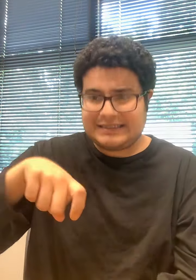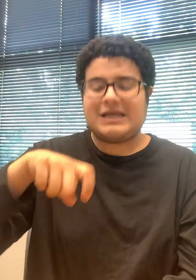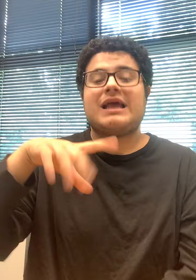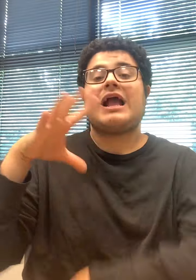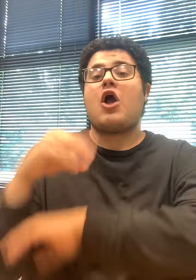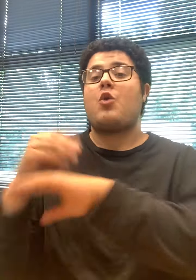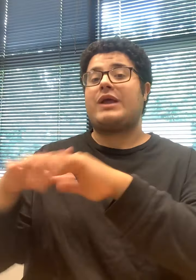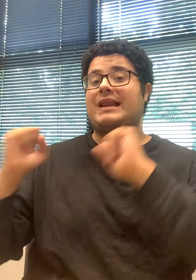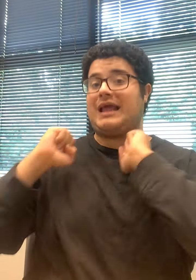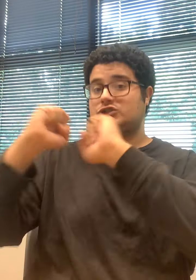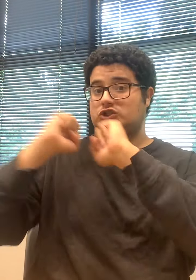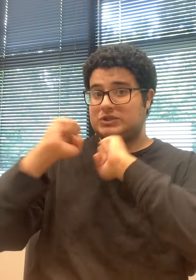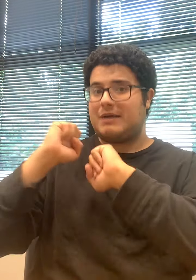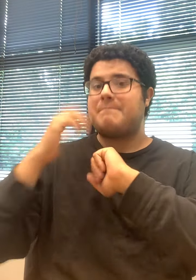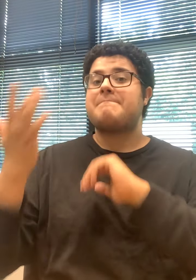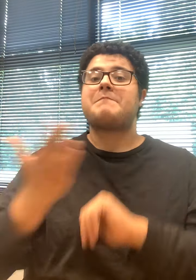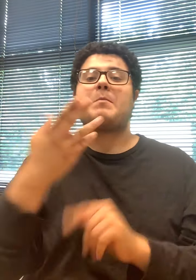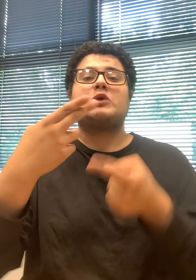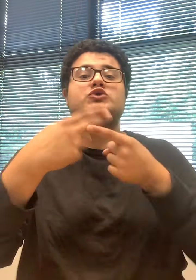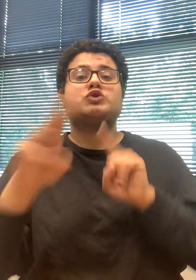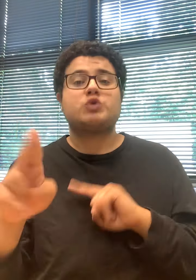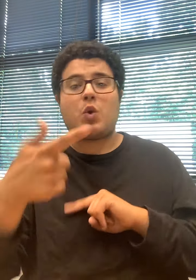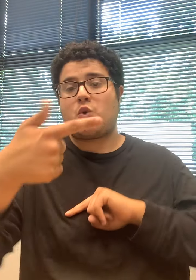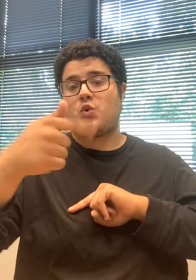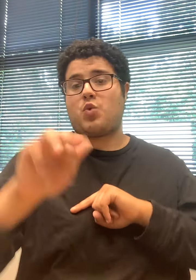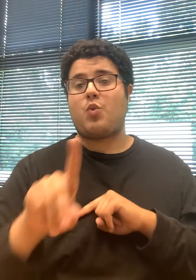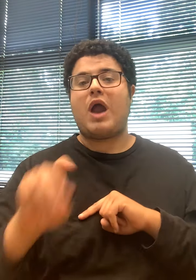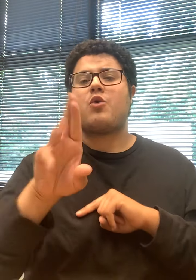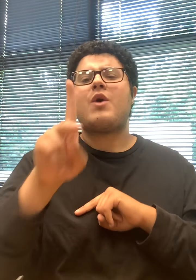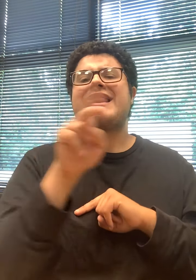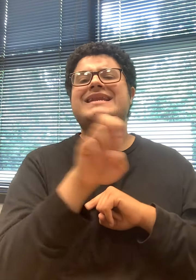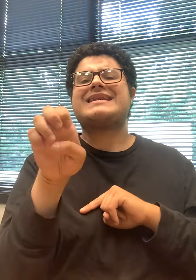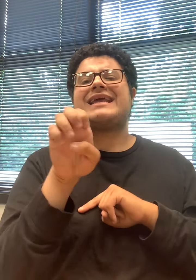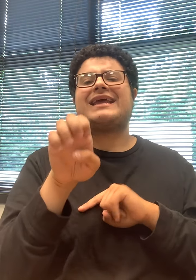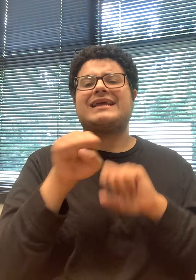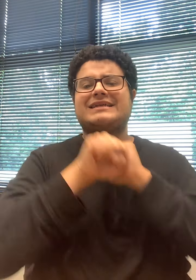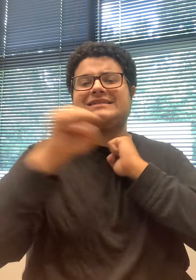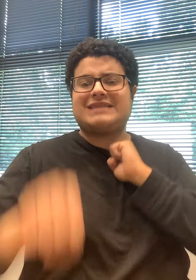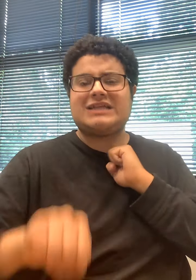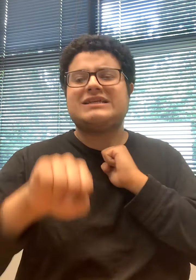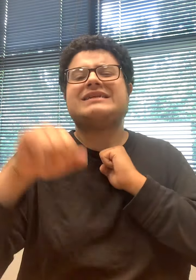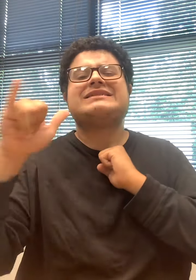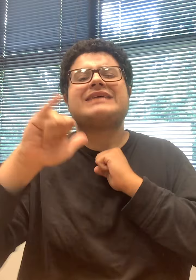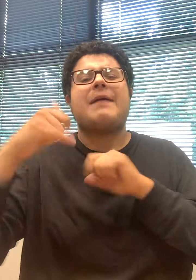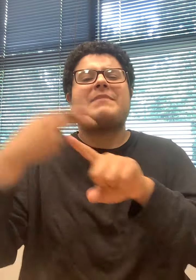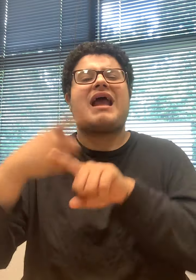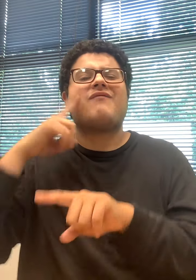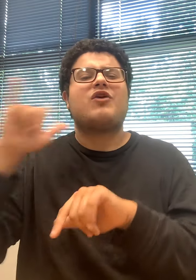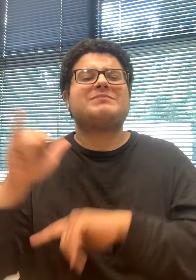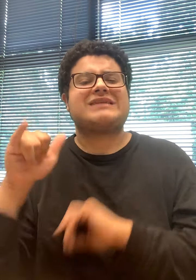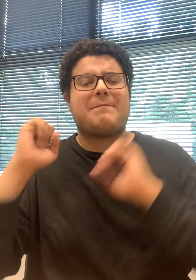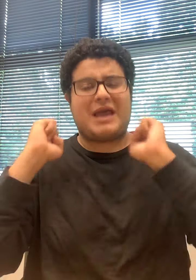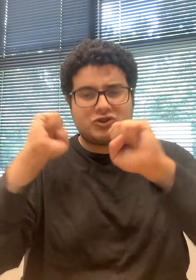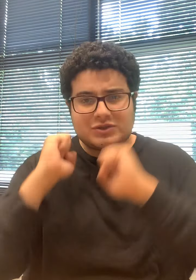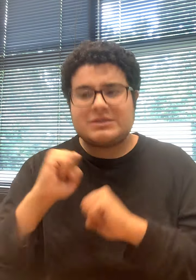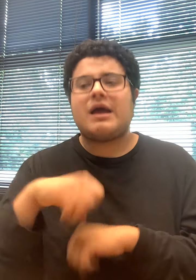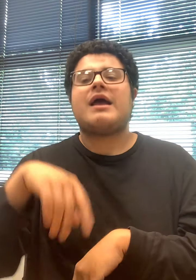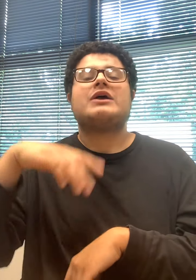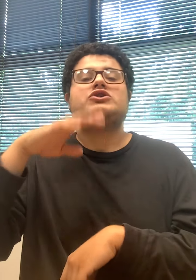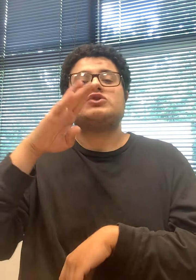these exercises may be shoulder quads or terminal knee extension, same name for the same exercise. Straight leg raises, hip